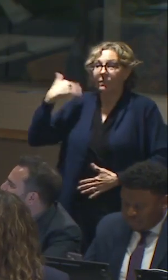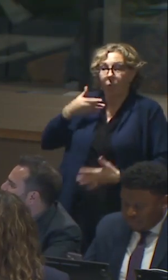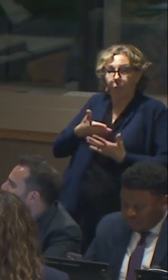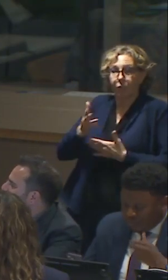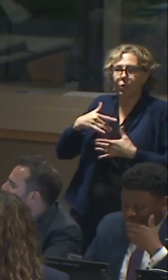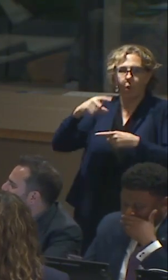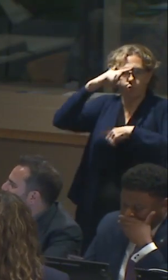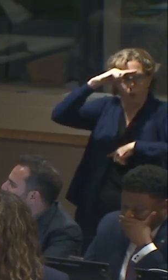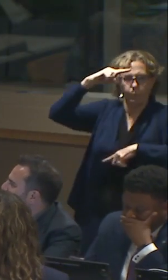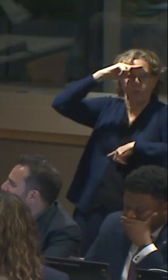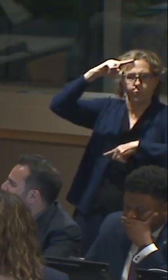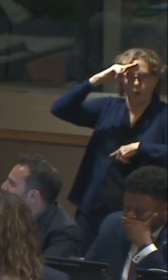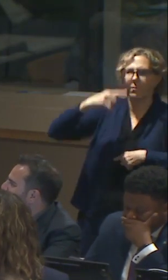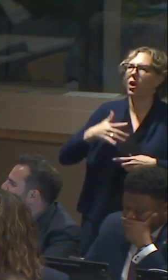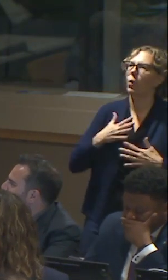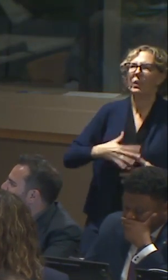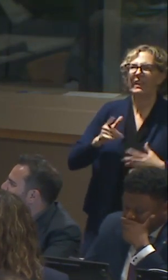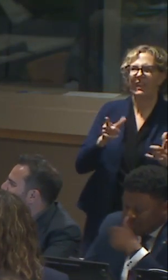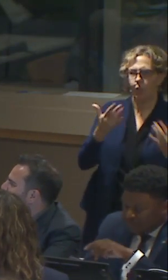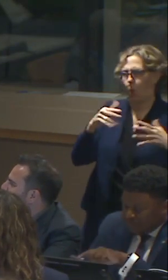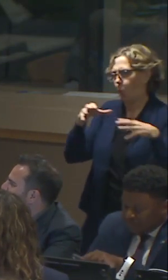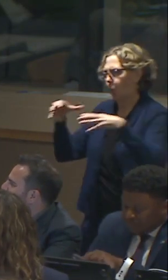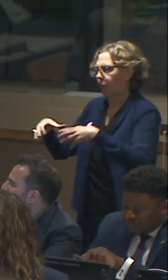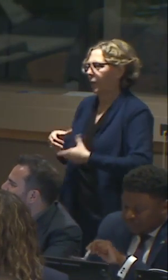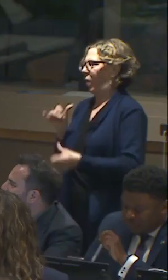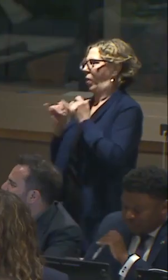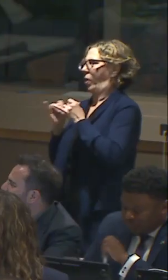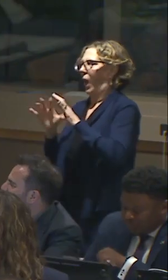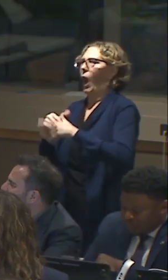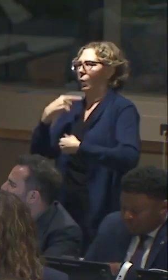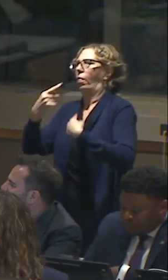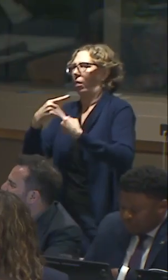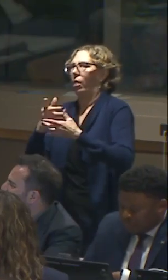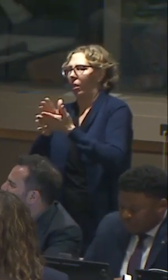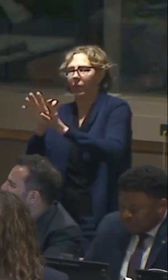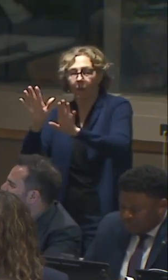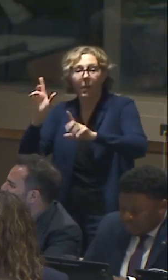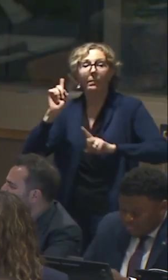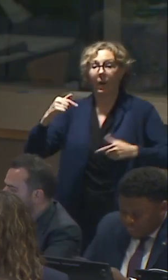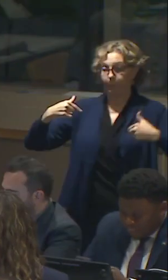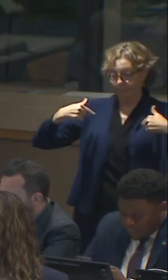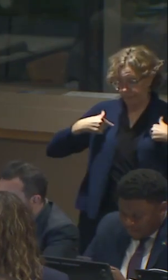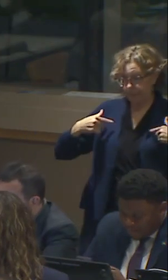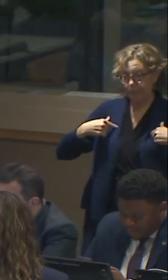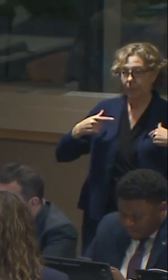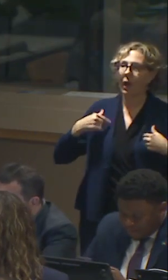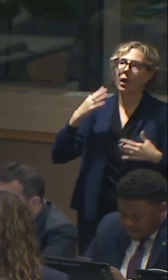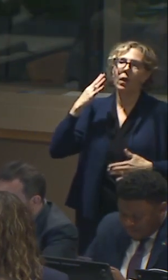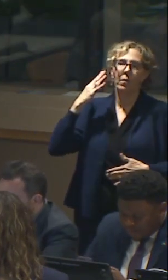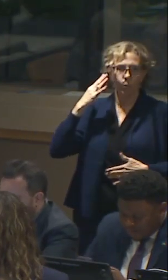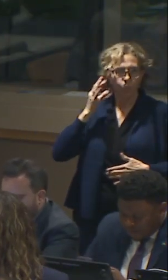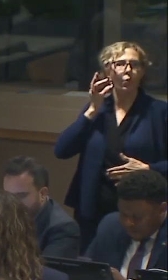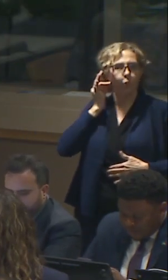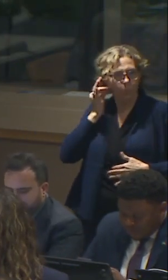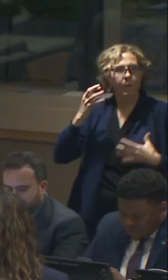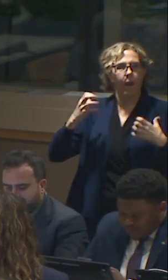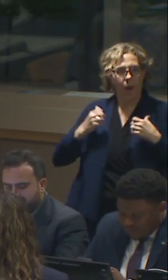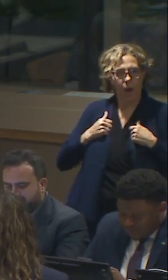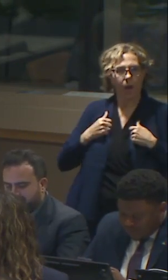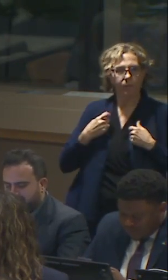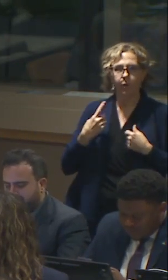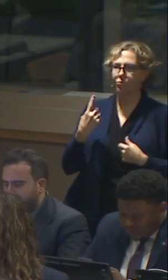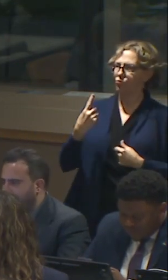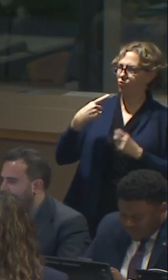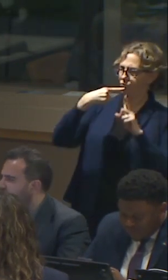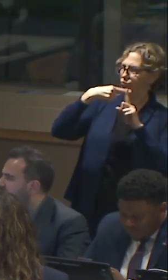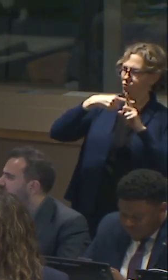that. And I'm a woman of relative privilege, I did live below the poverty line